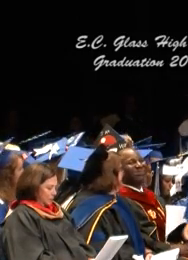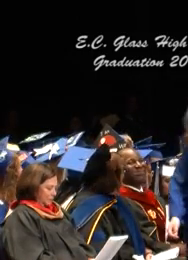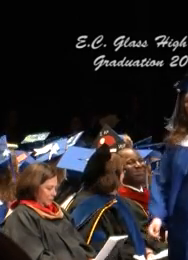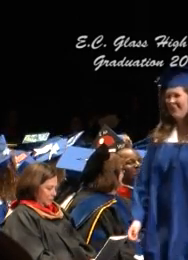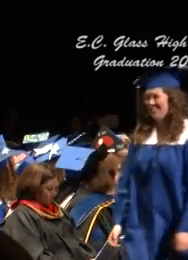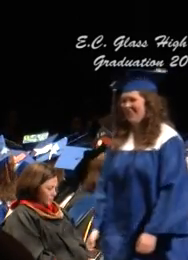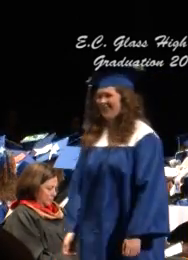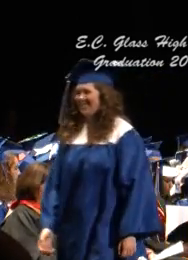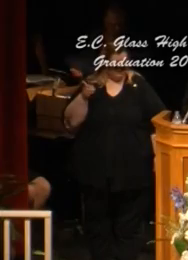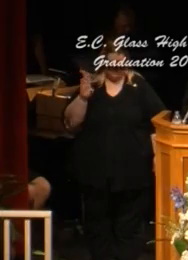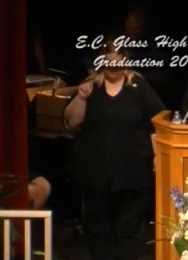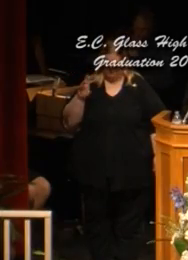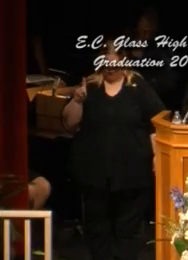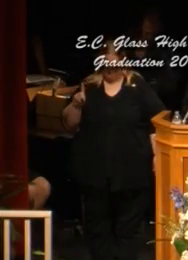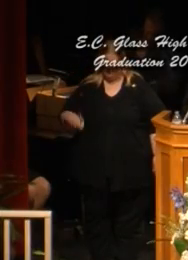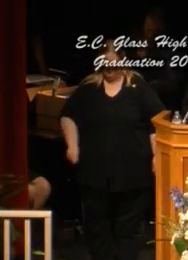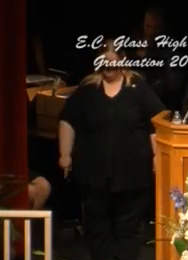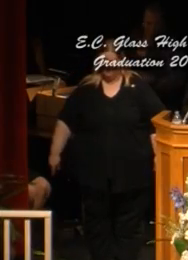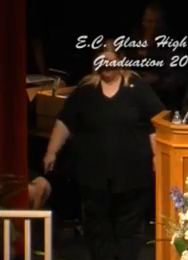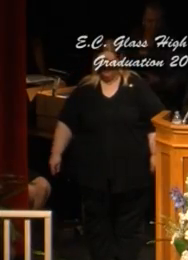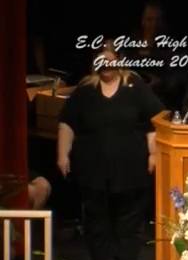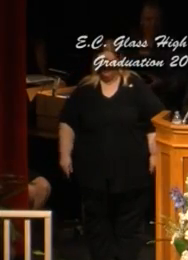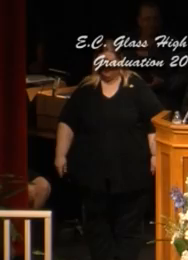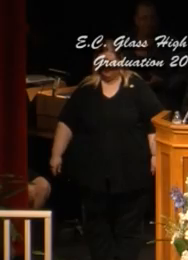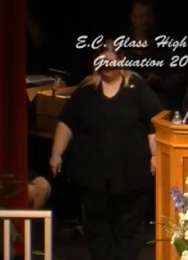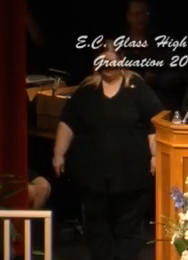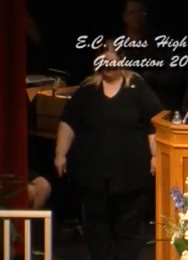Laerga Naisha Hubbard.